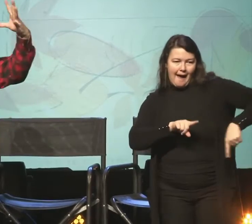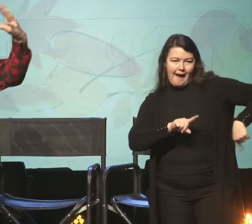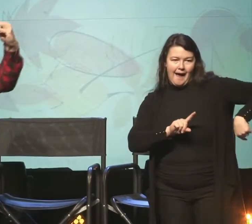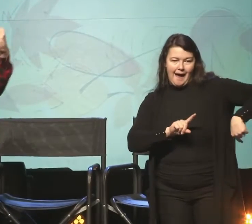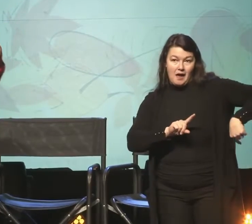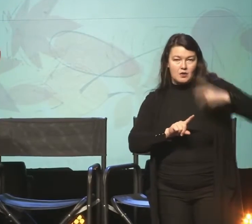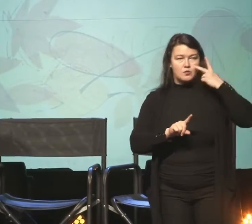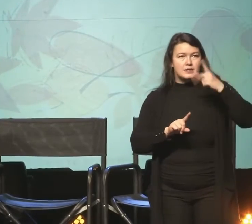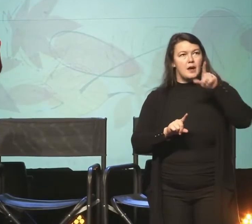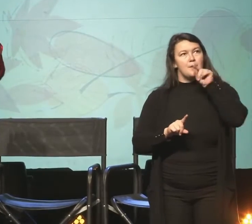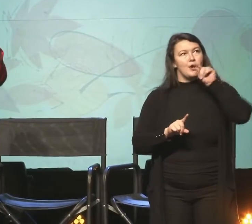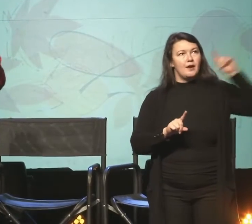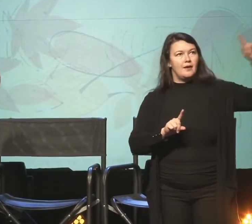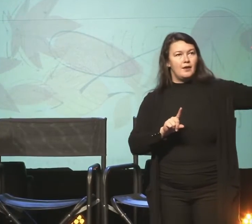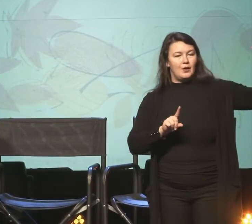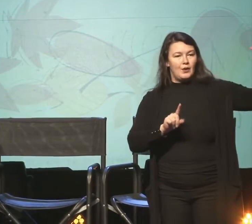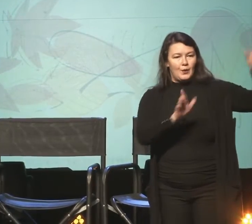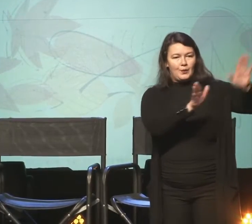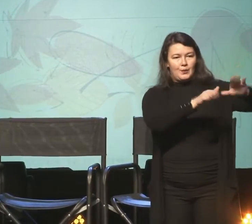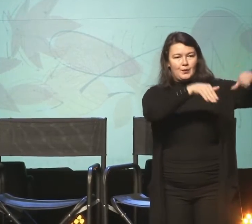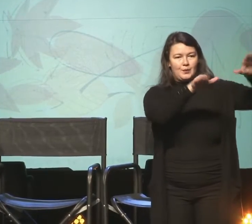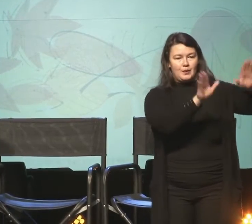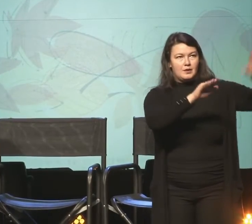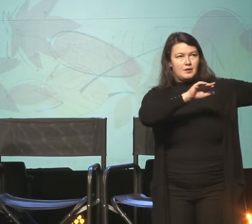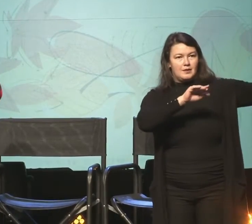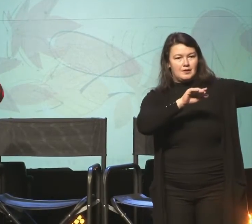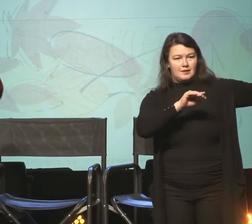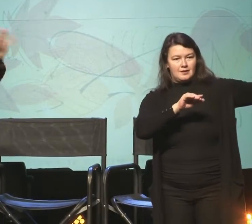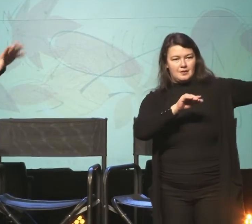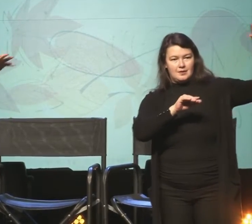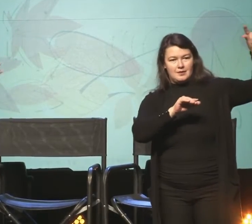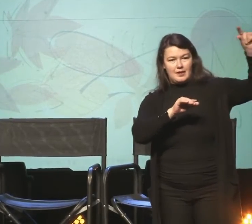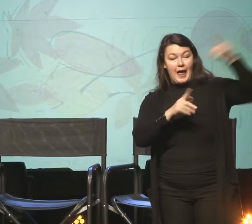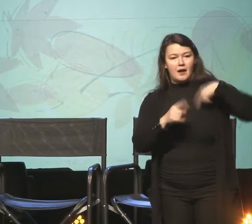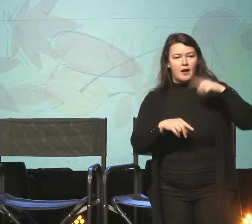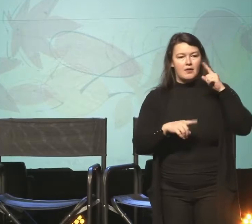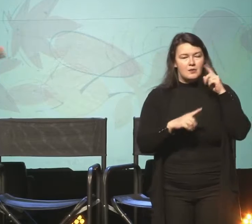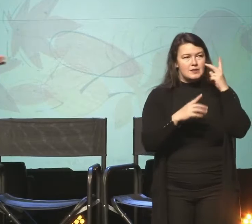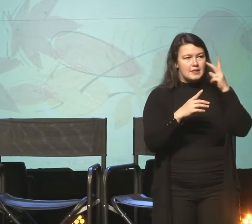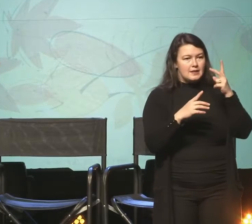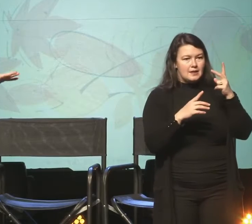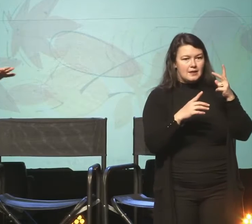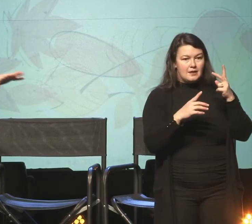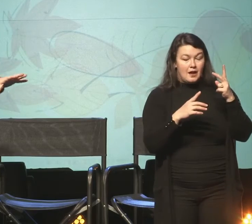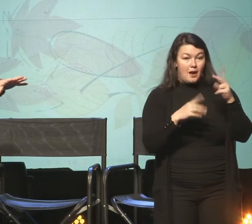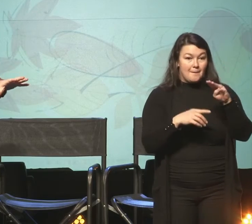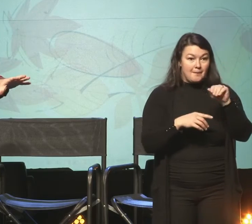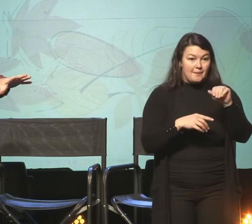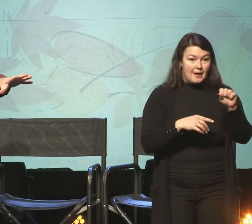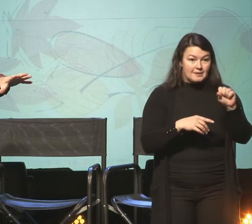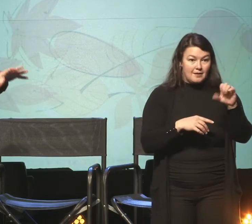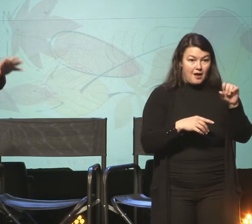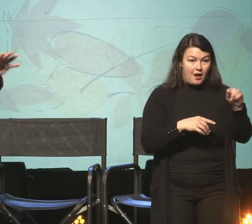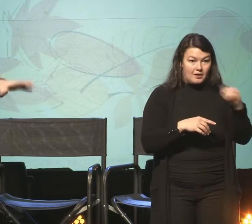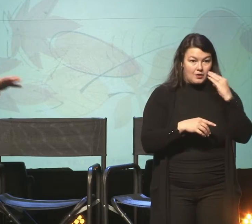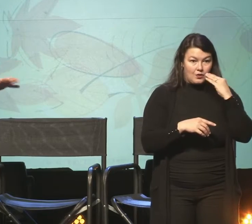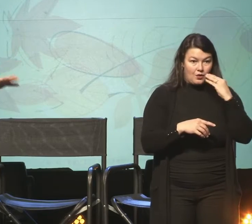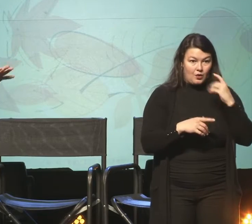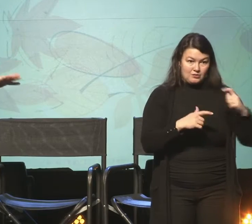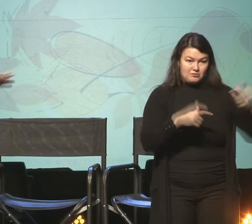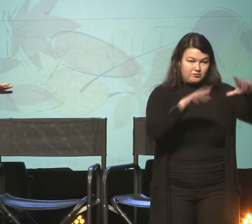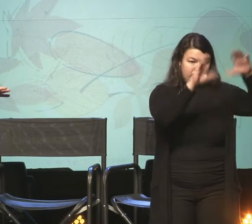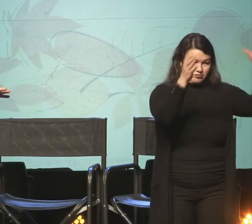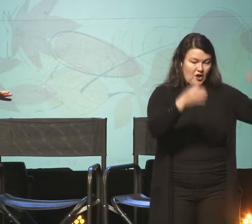see a bird that starts to fly. And all of a sudden, you see out of the corner, the mascot, right? The